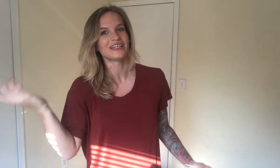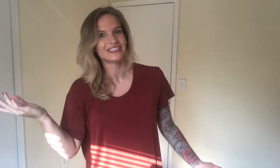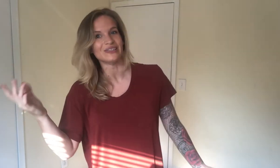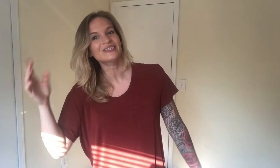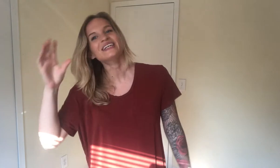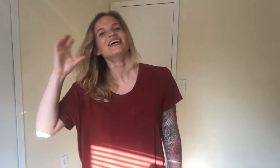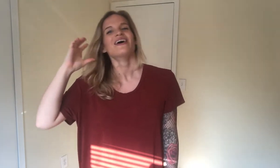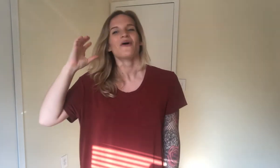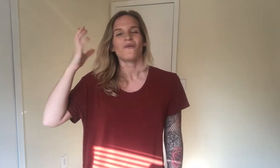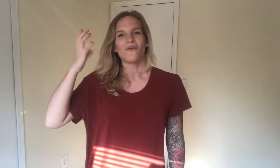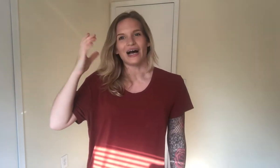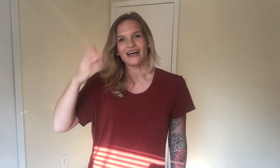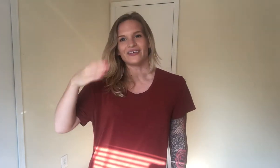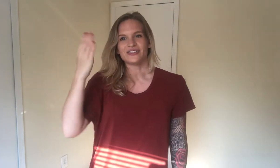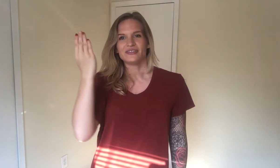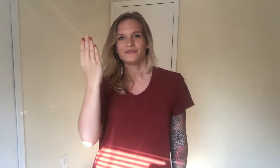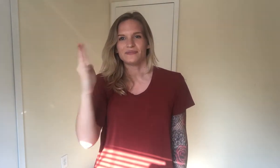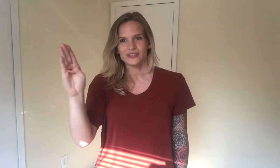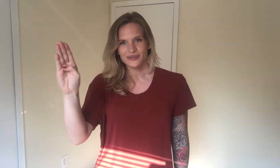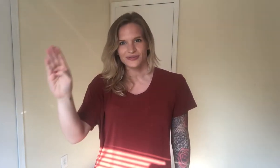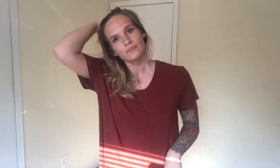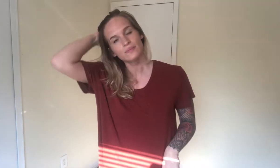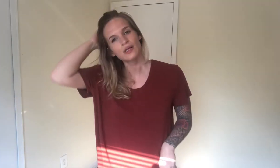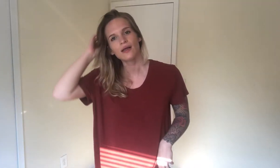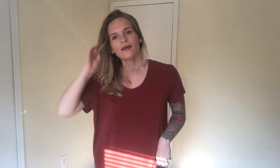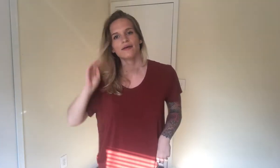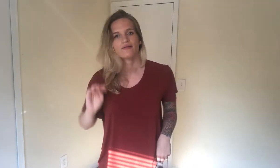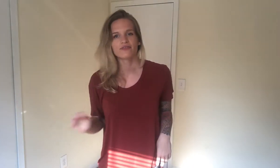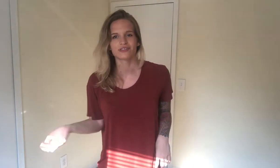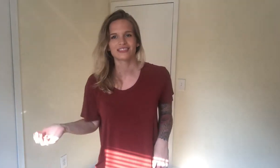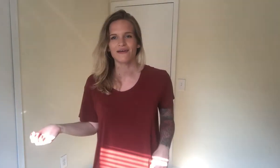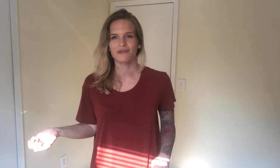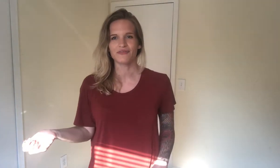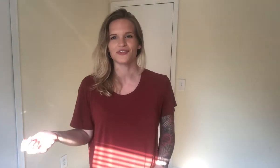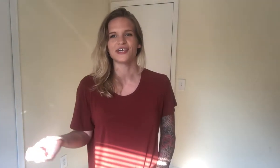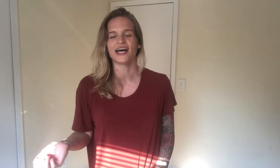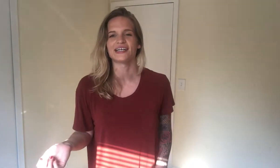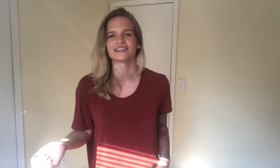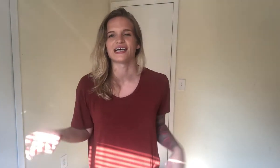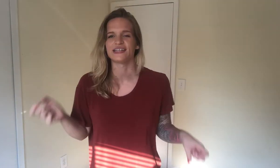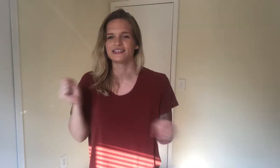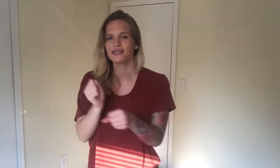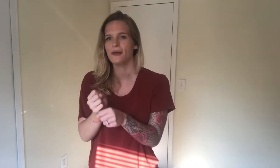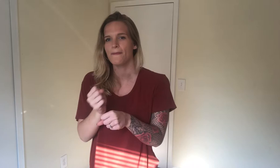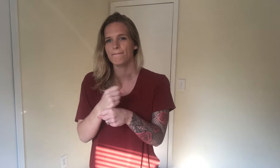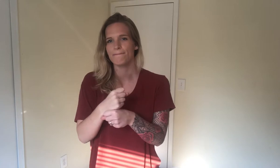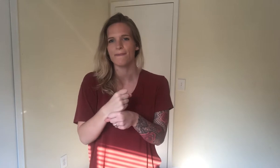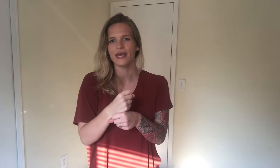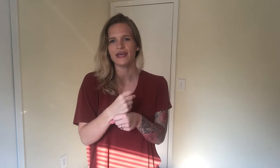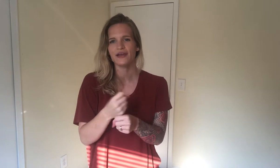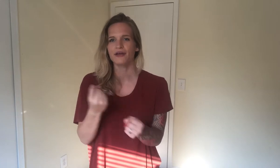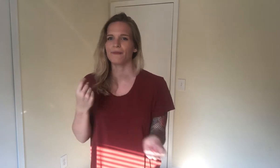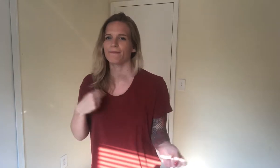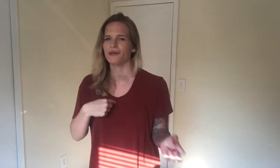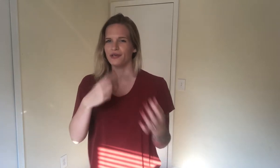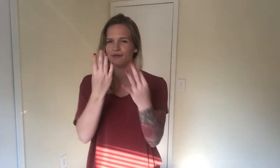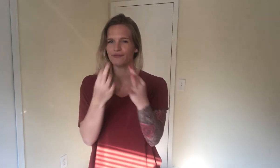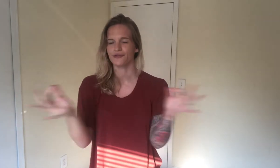want to do, wild blue. For set me free, I signed make me